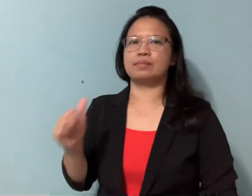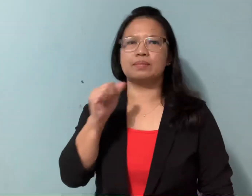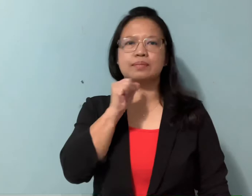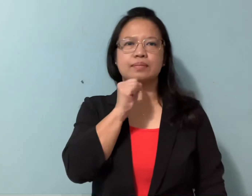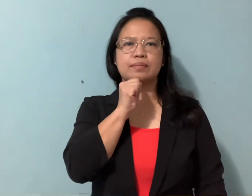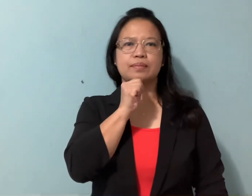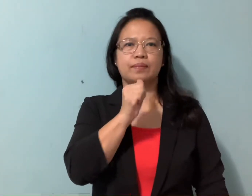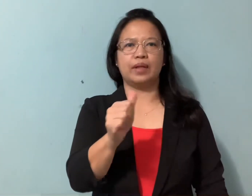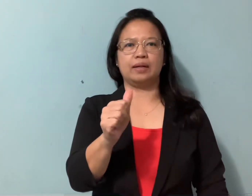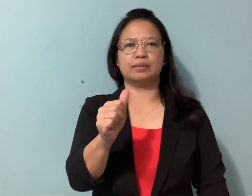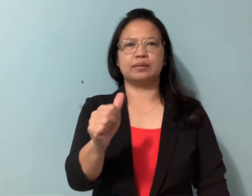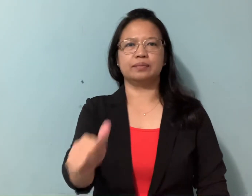not.